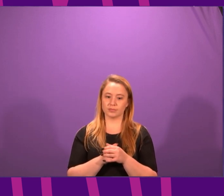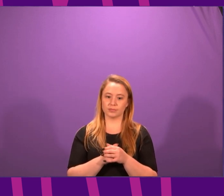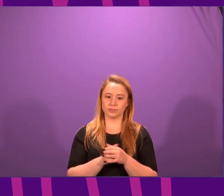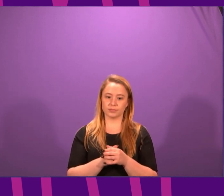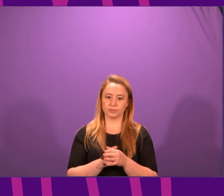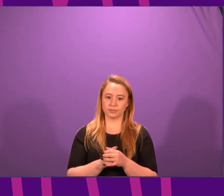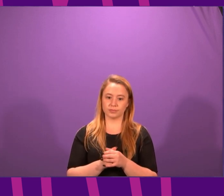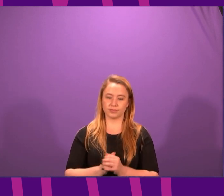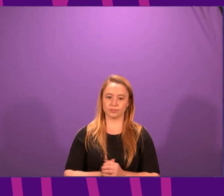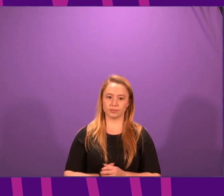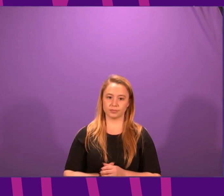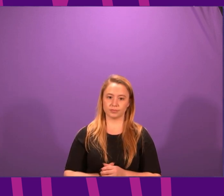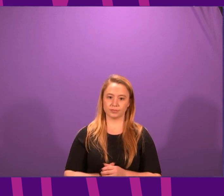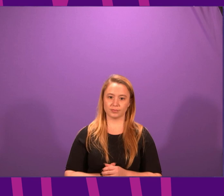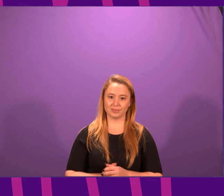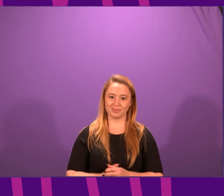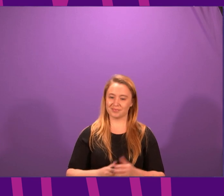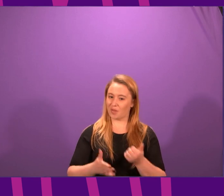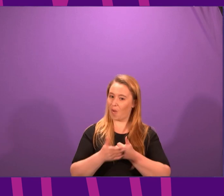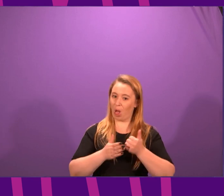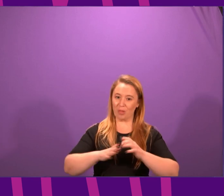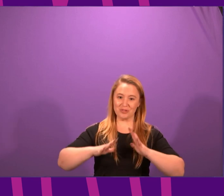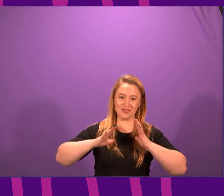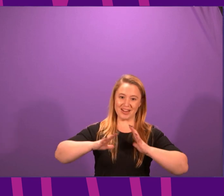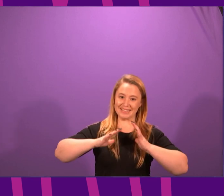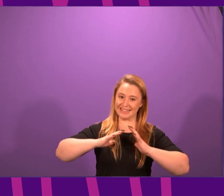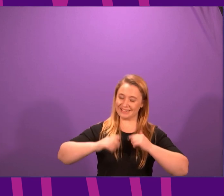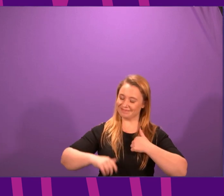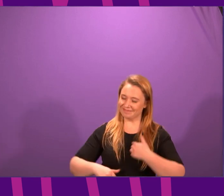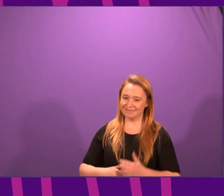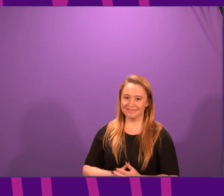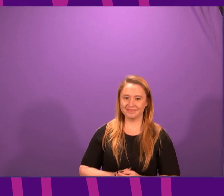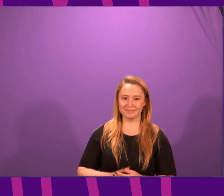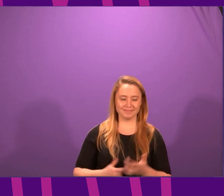Yeah. Always ready.